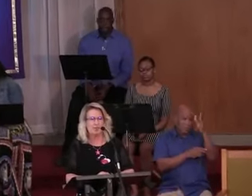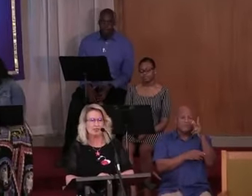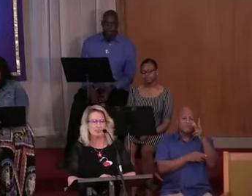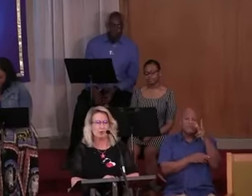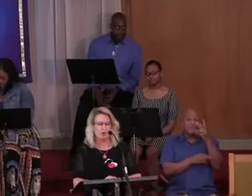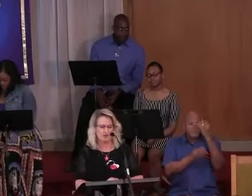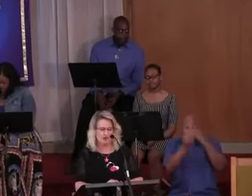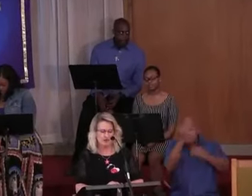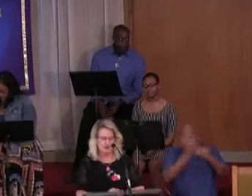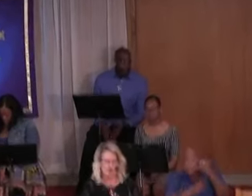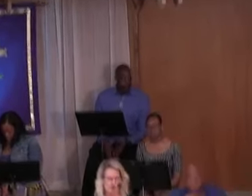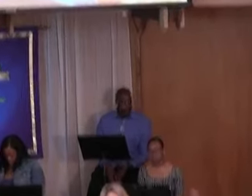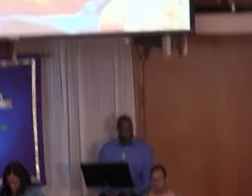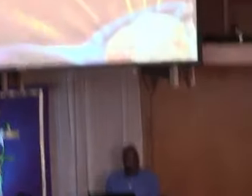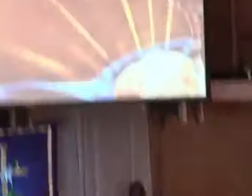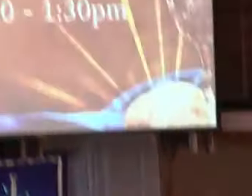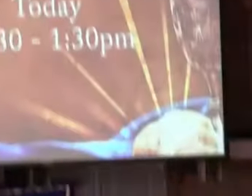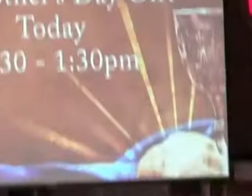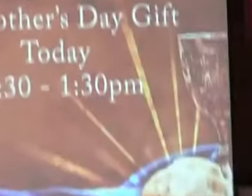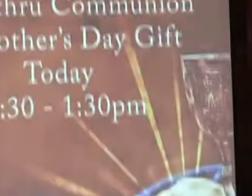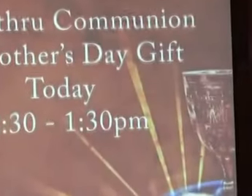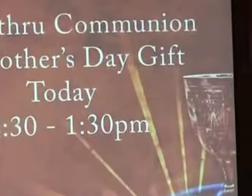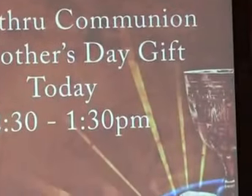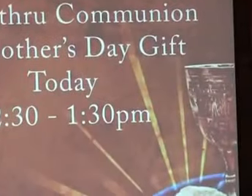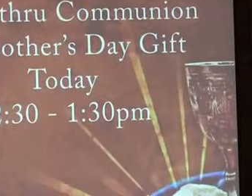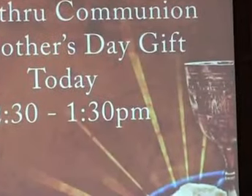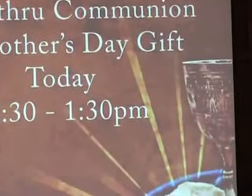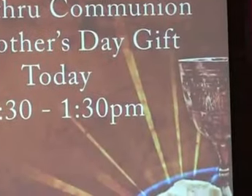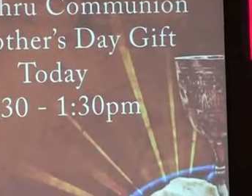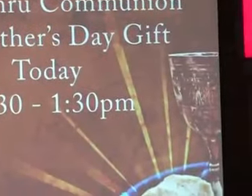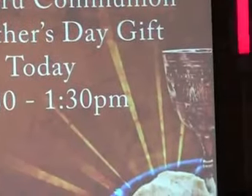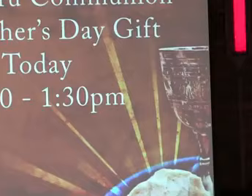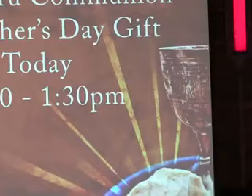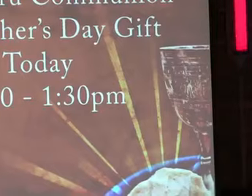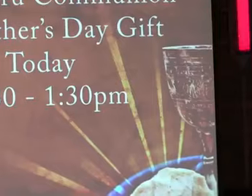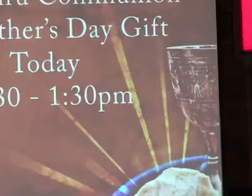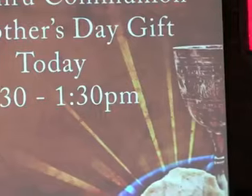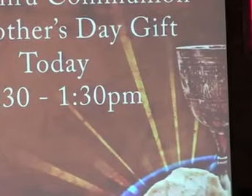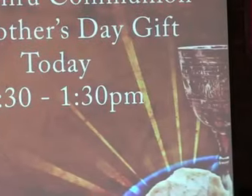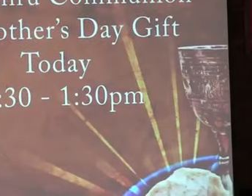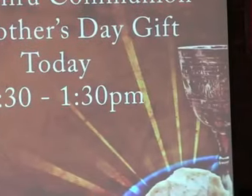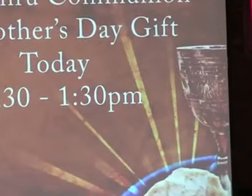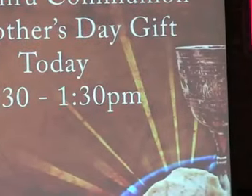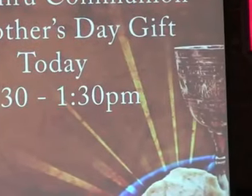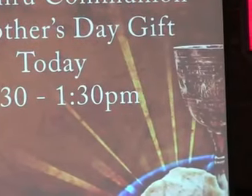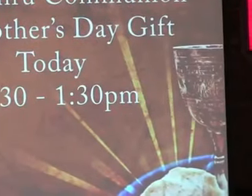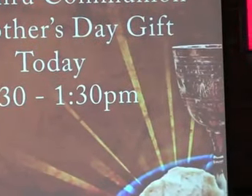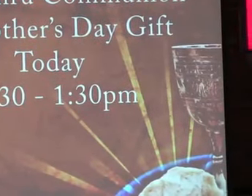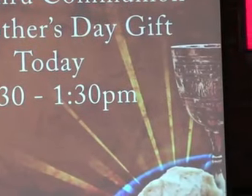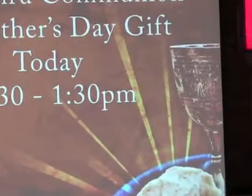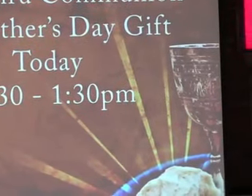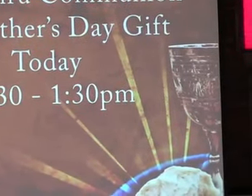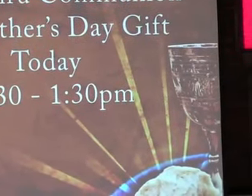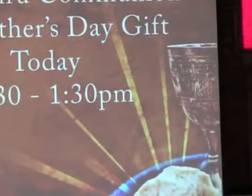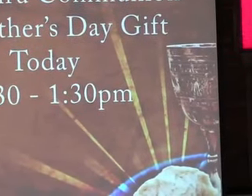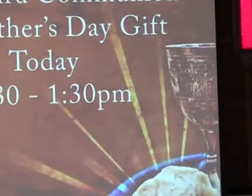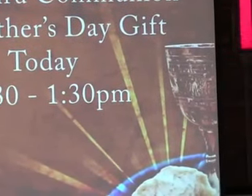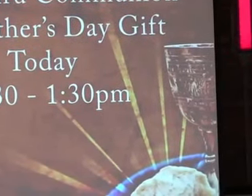communion today, so we invite you to come and participate. That'll be from 12:30 to 1:30 in our parking lot, and we